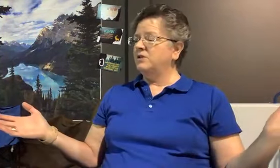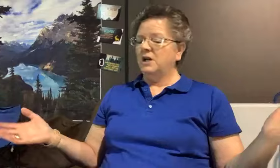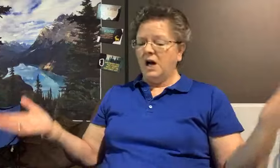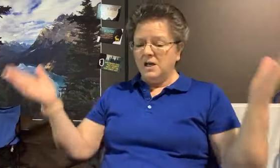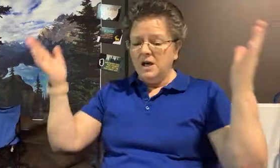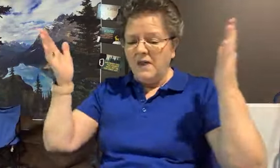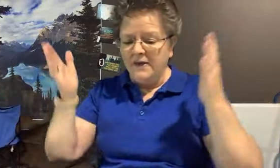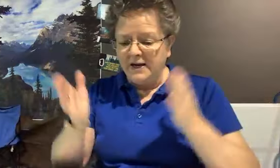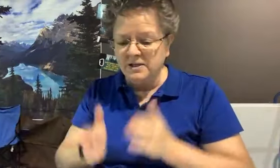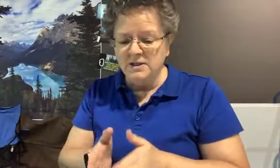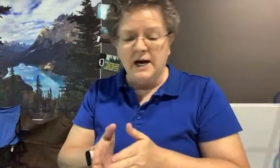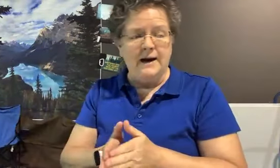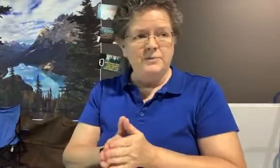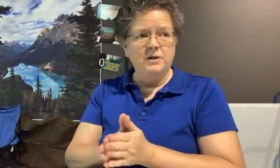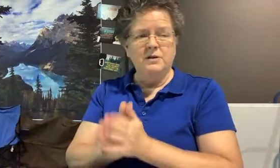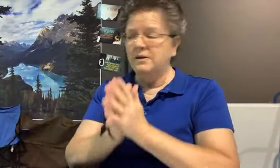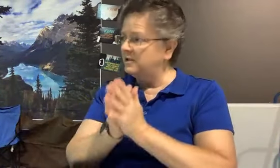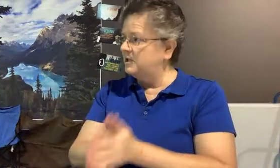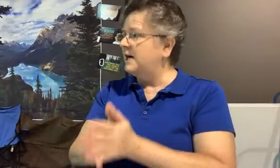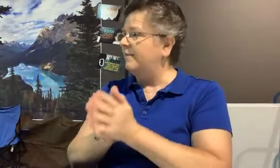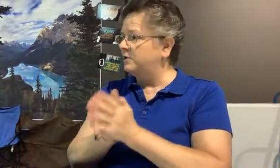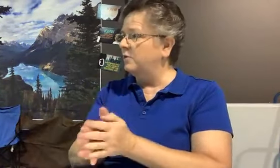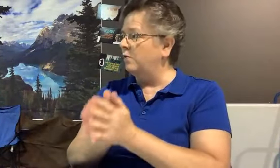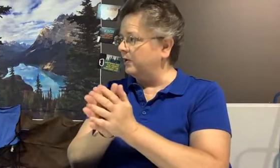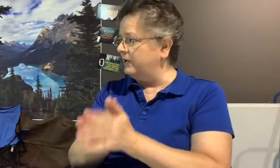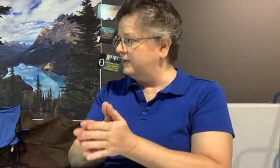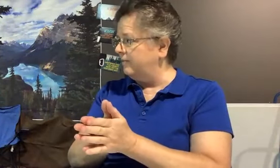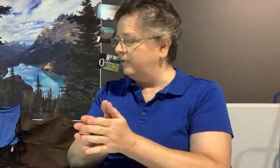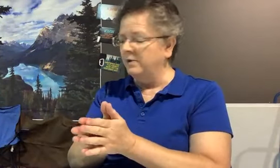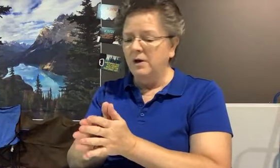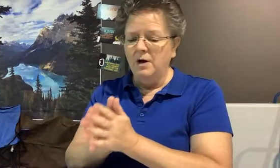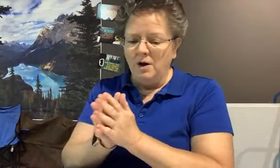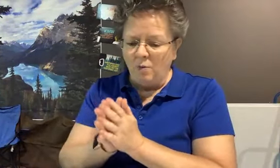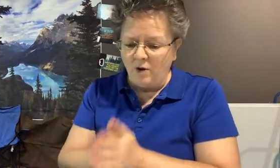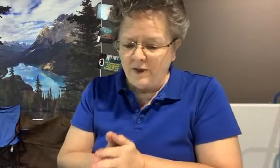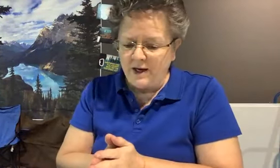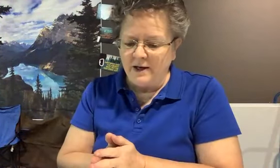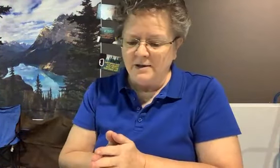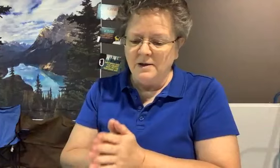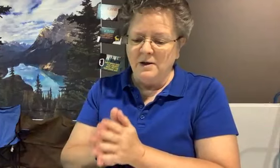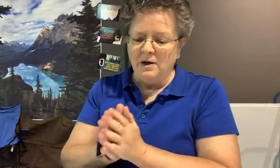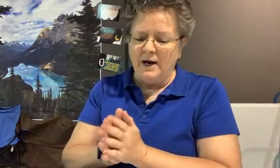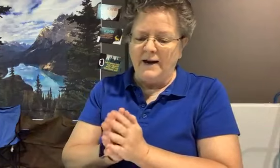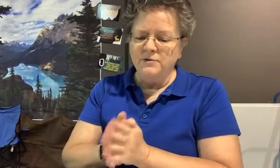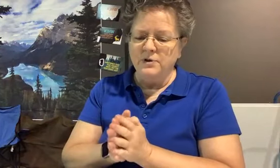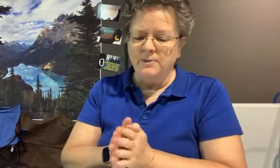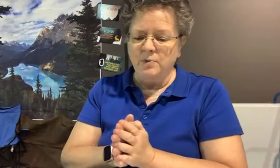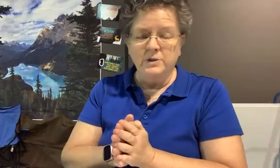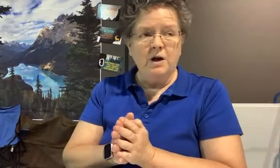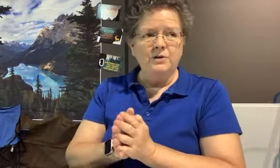to God, they stopped. They stopped the work on the temple. Well, then, after the temple was